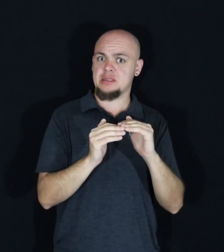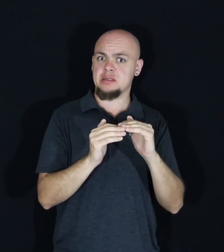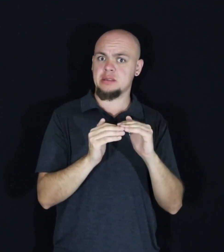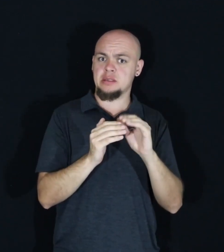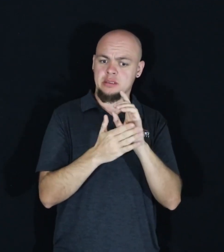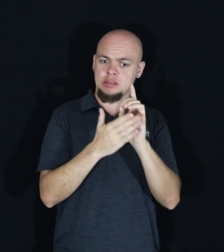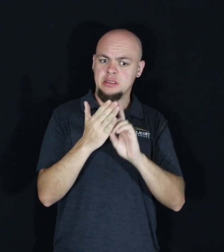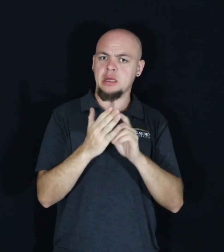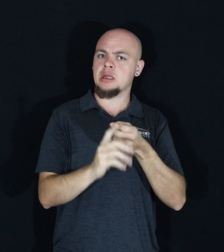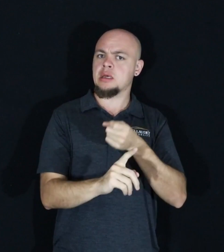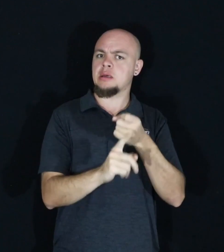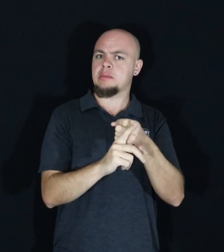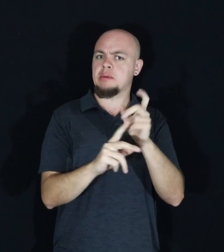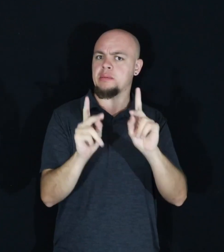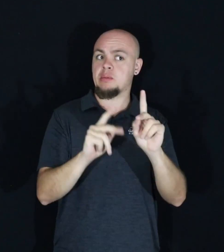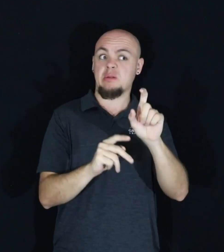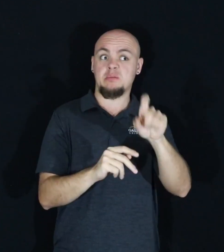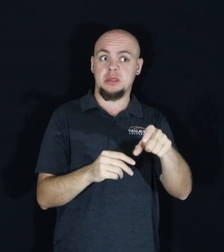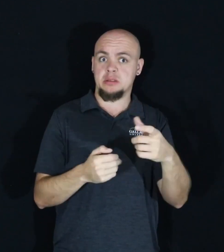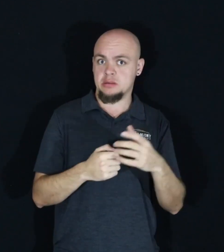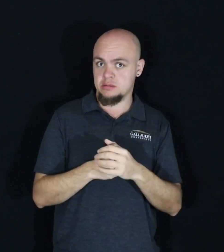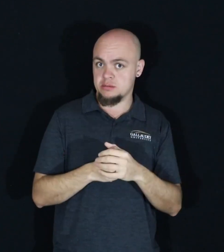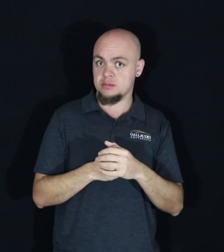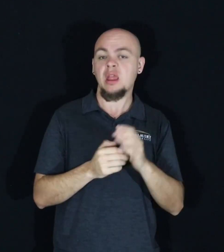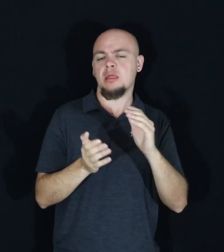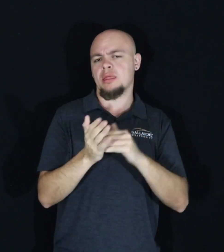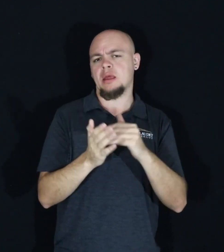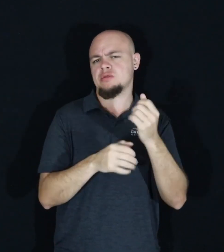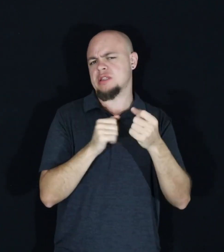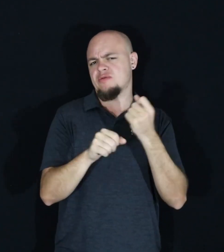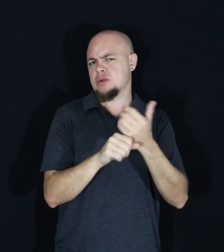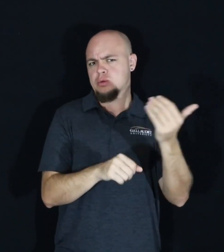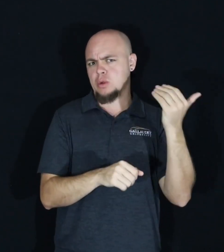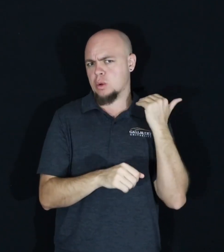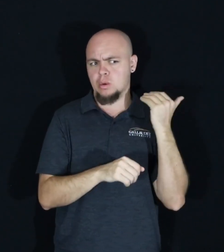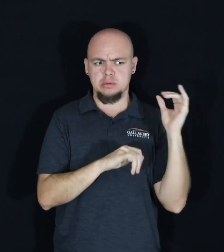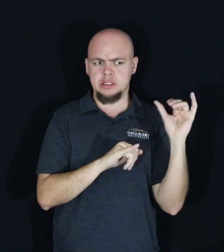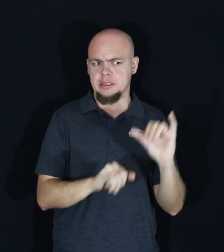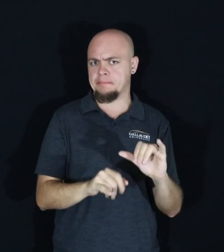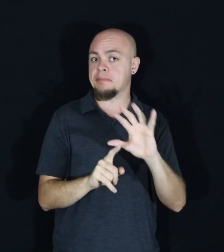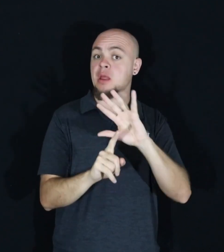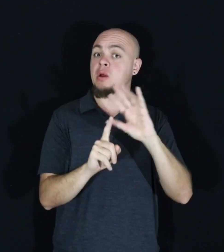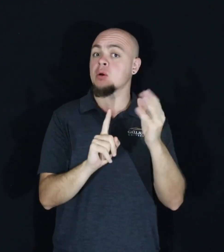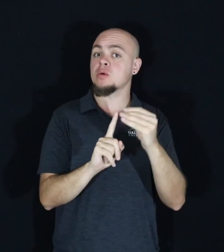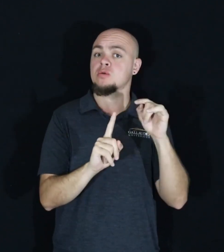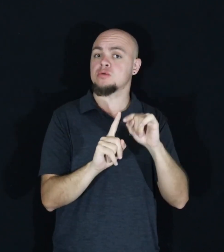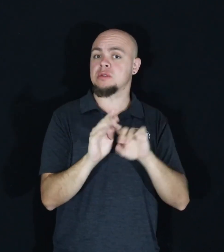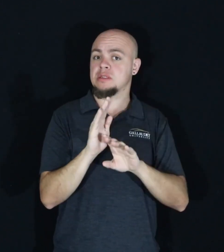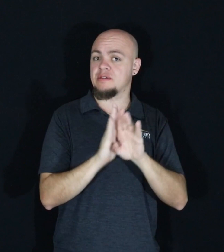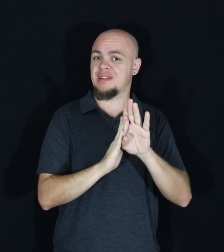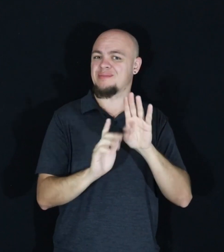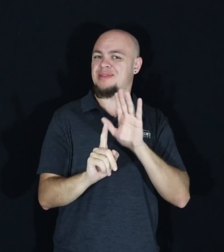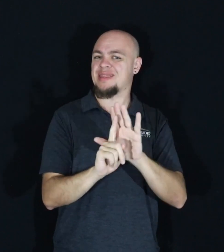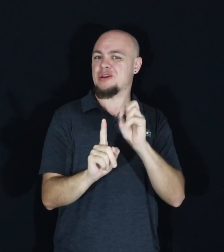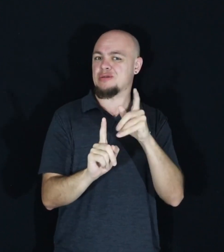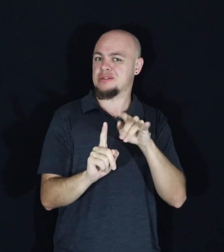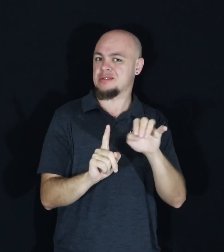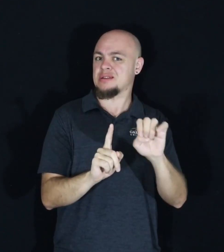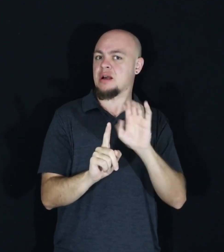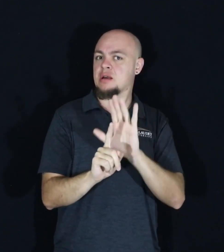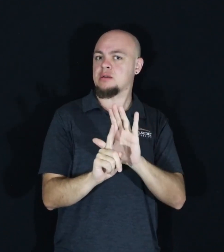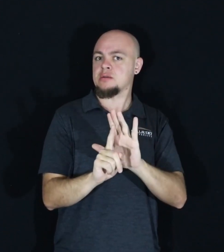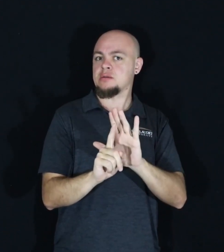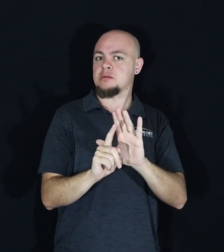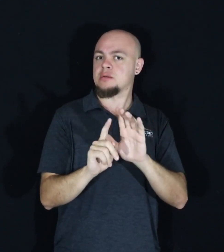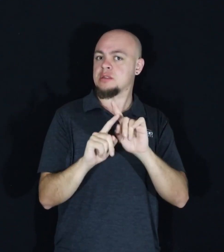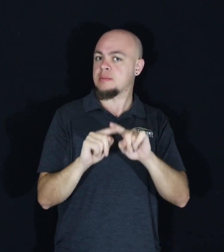us, and it did so even thousands of years ago. Each culture formed its unique style and based on